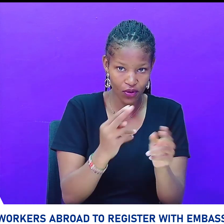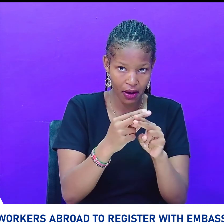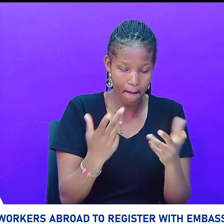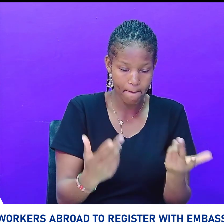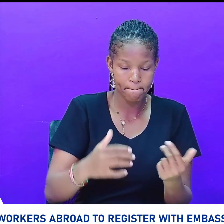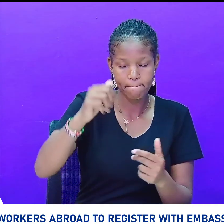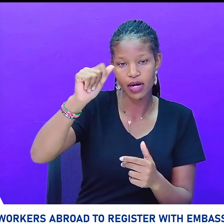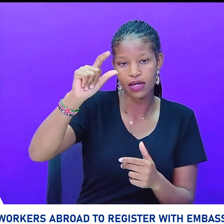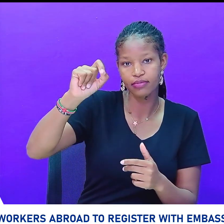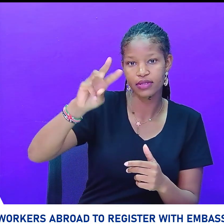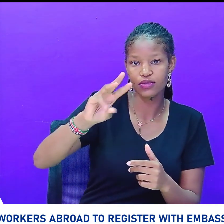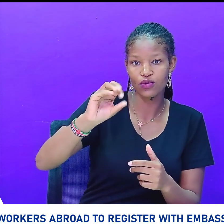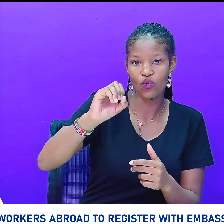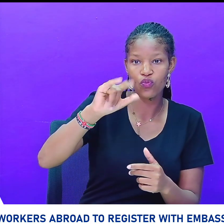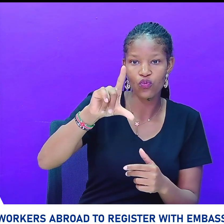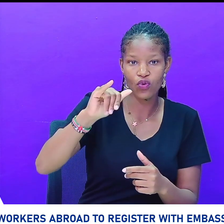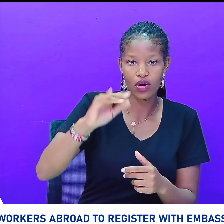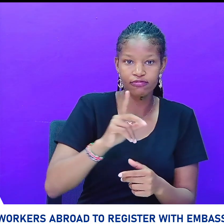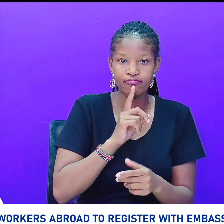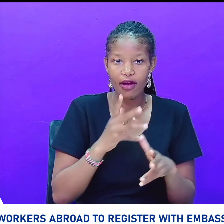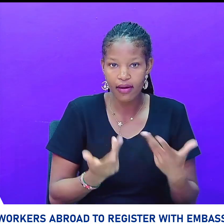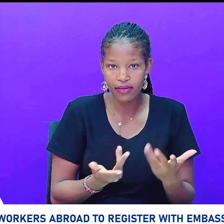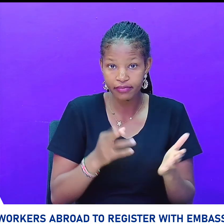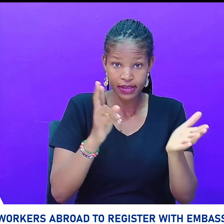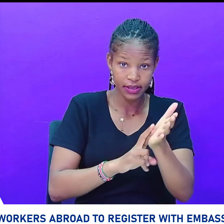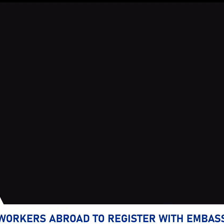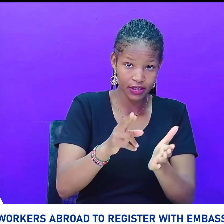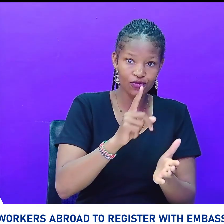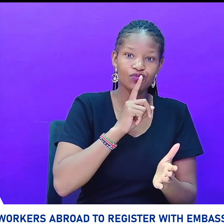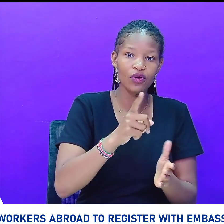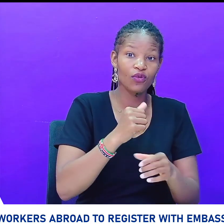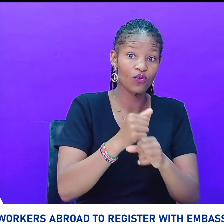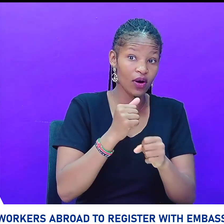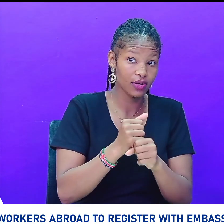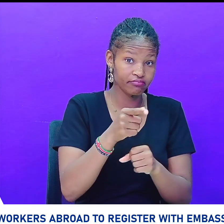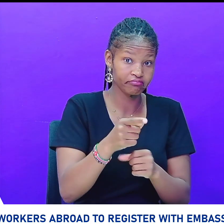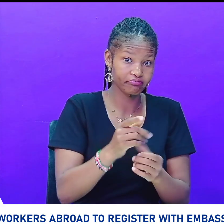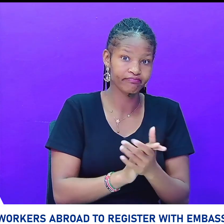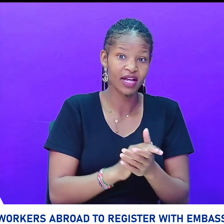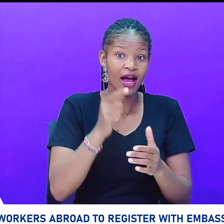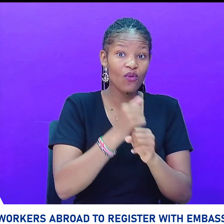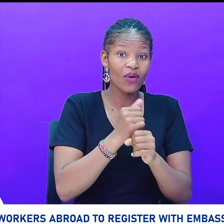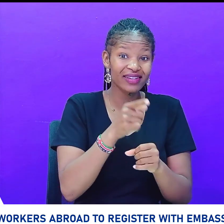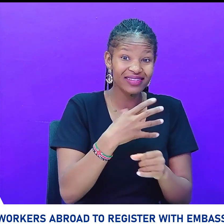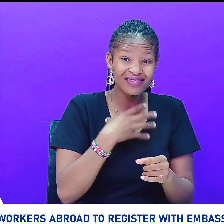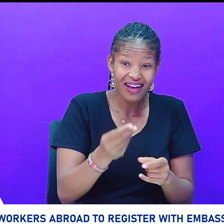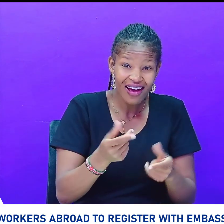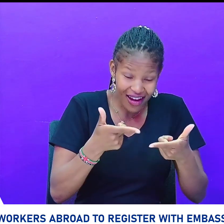Cotu Secretary General Francis Atwoli said registration ensures workers are properly